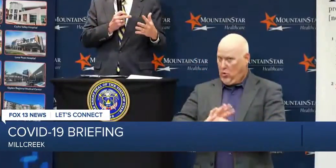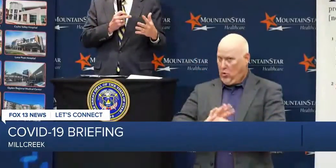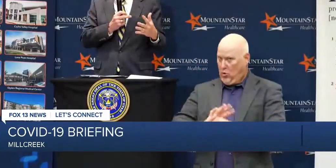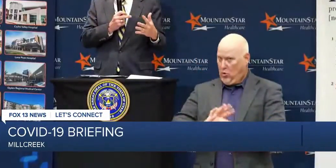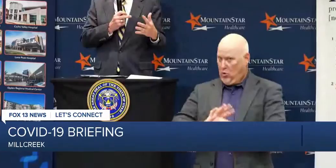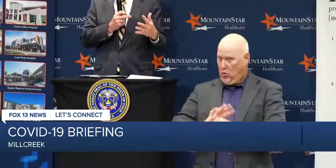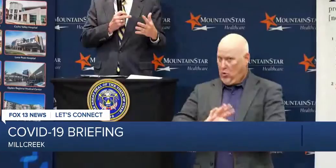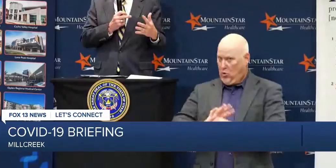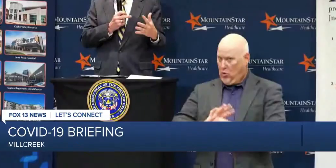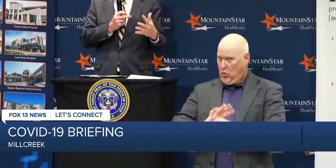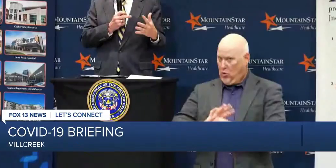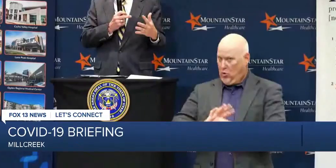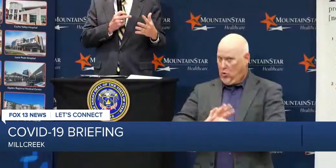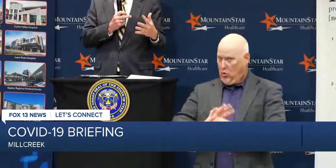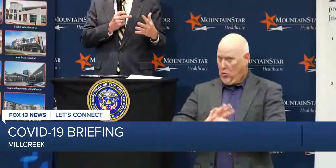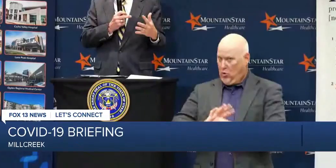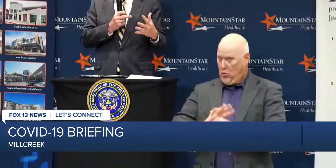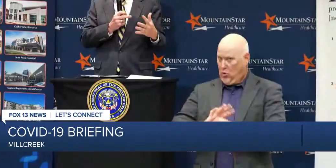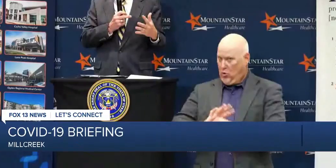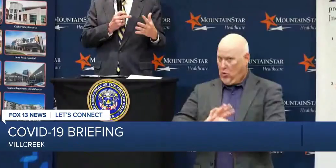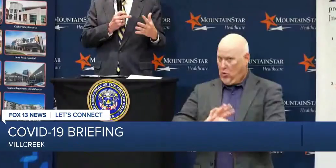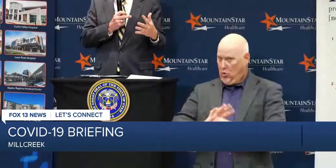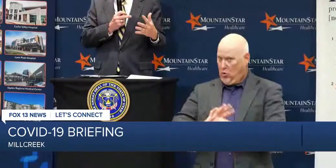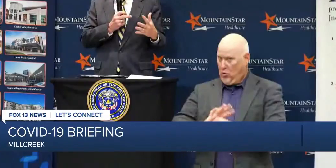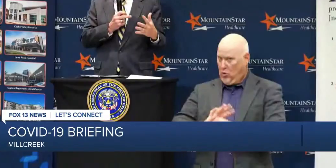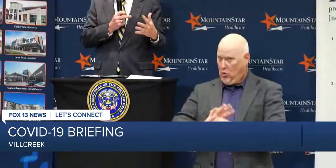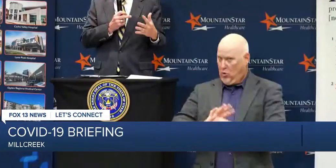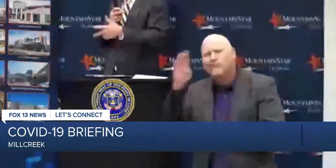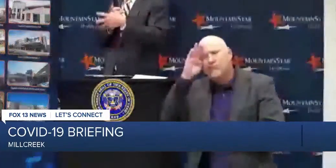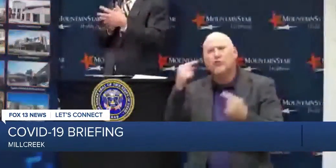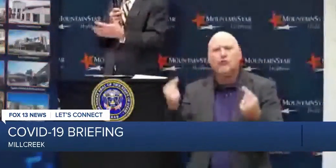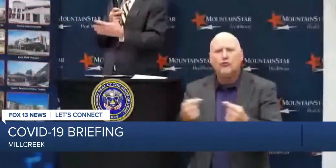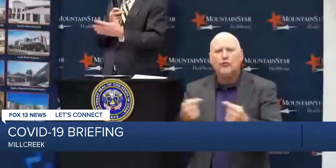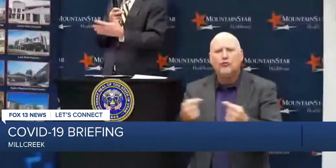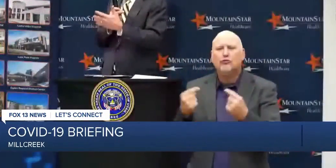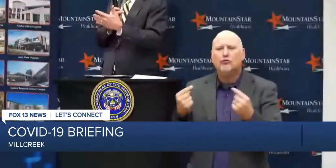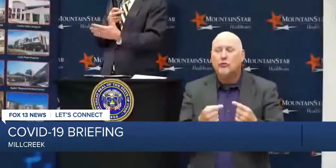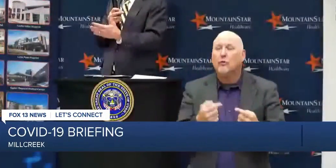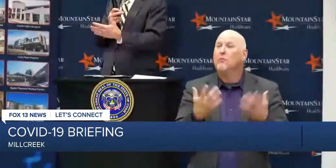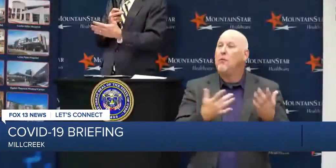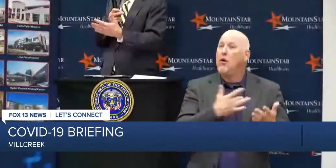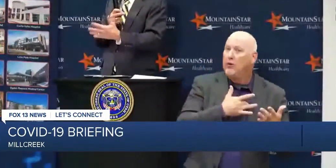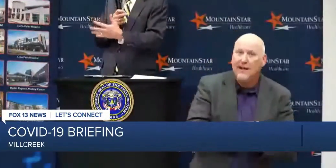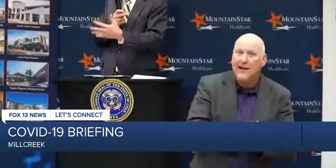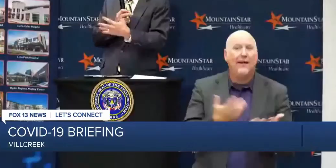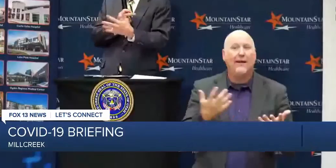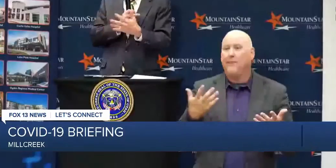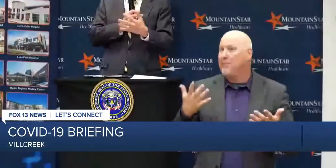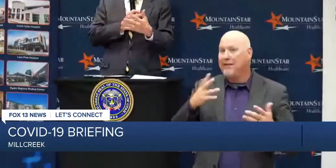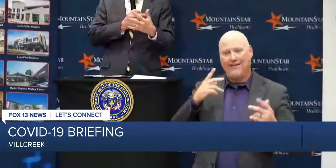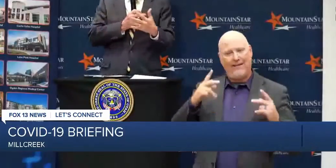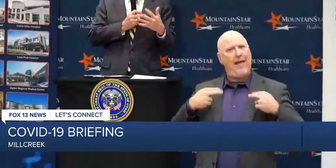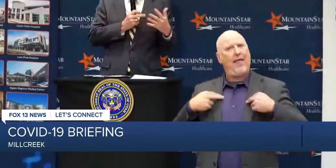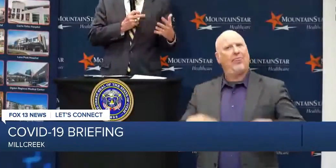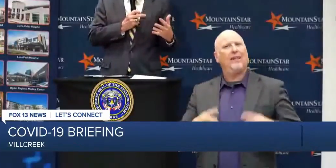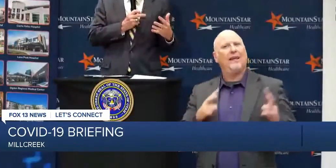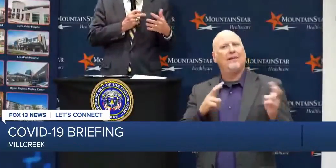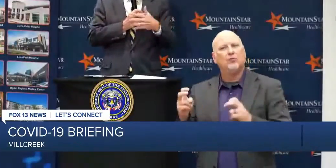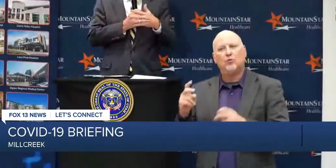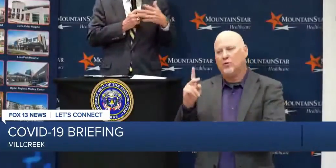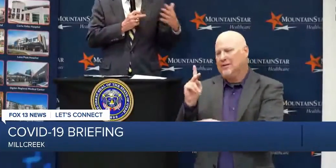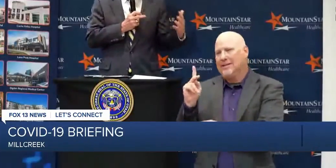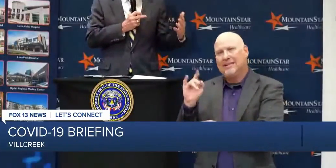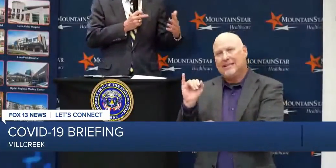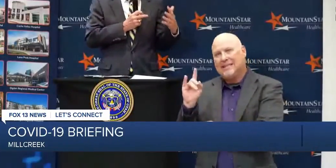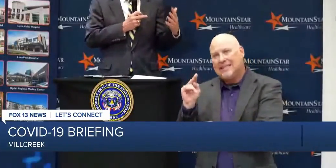of end-stage renal failure, heart attacks, strokes, the medical calamities that unfortunately